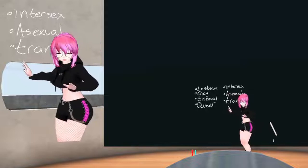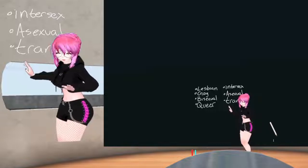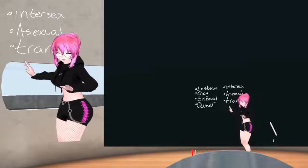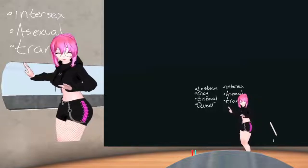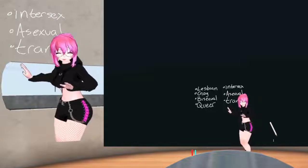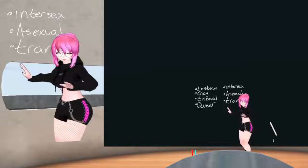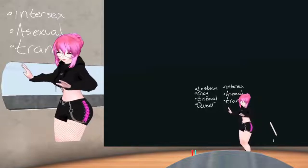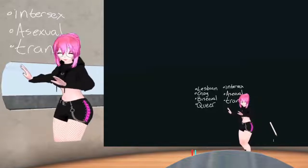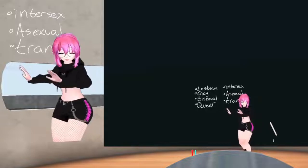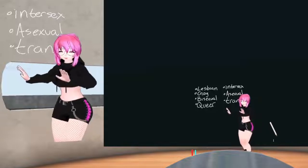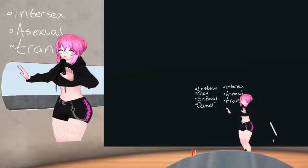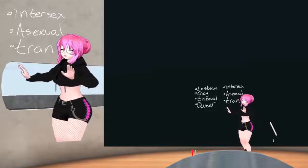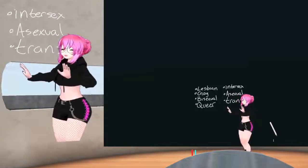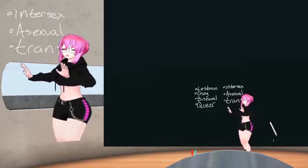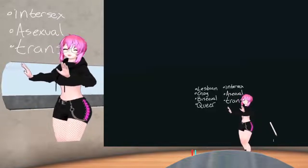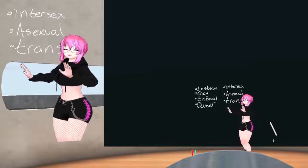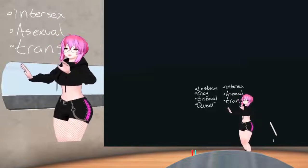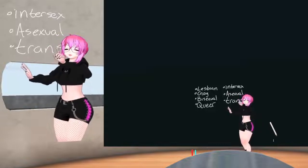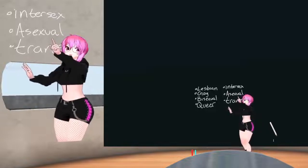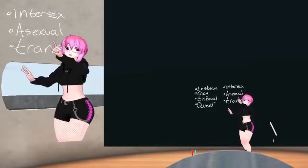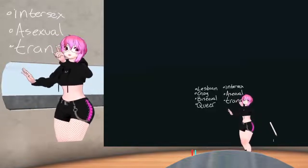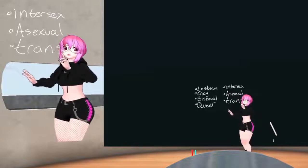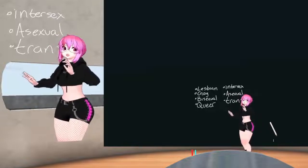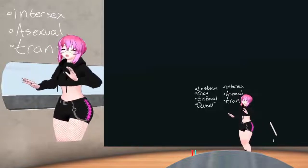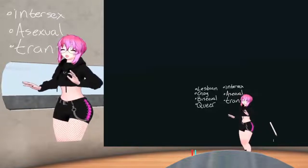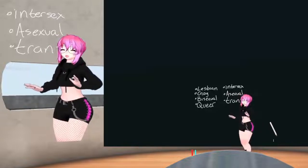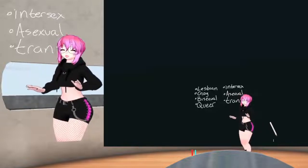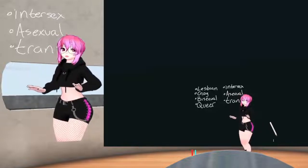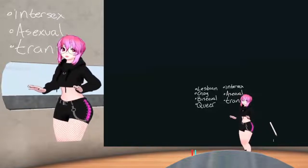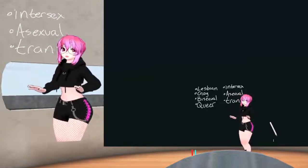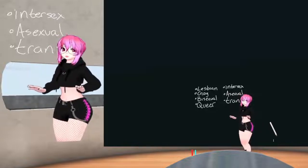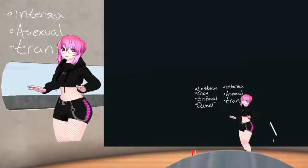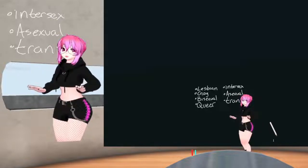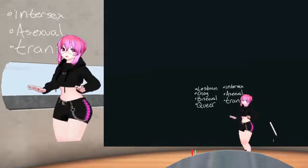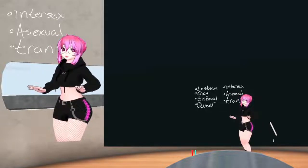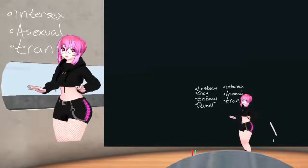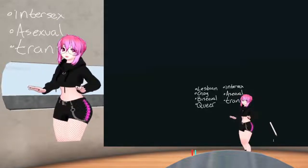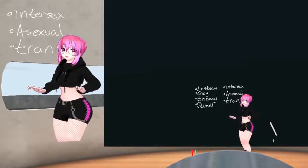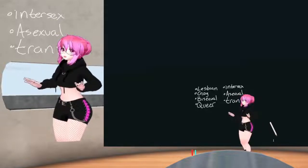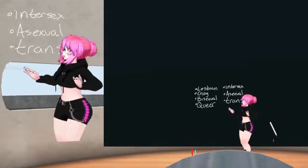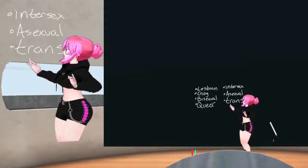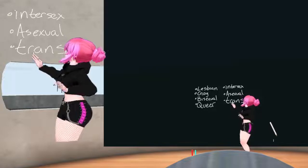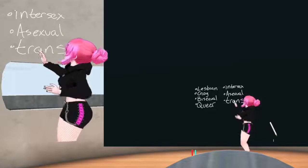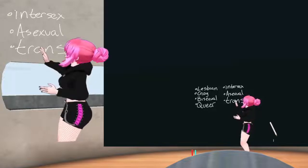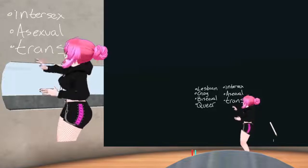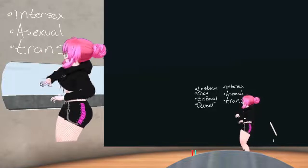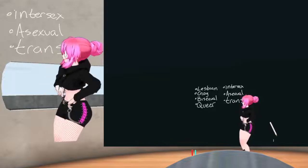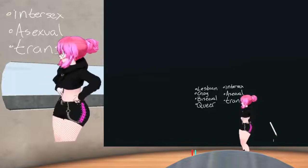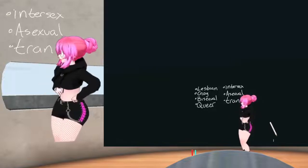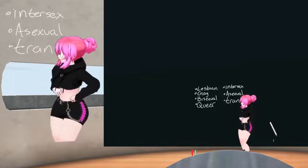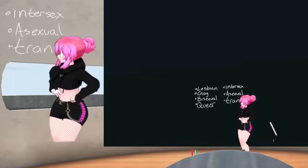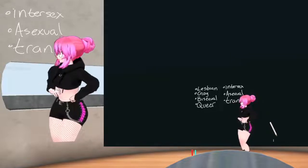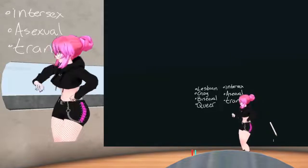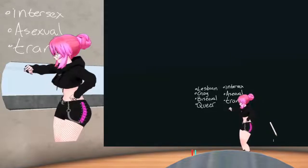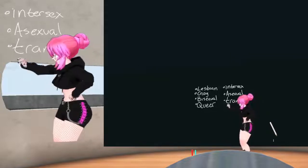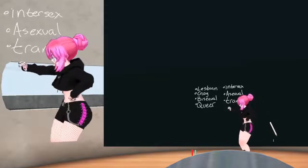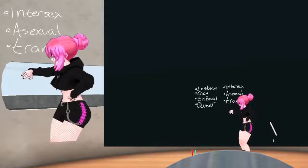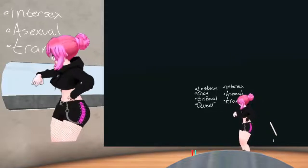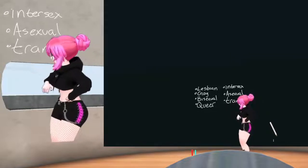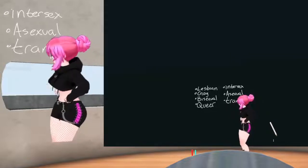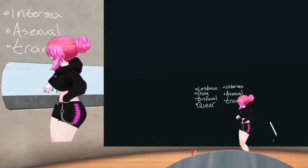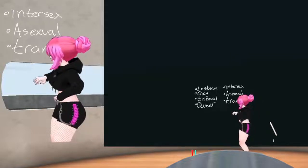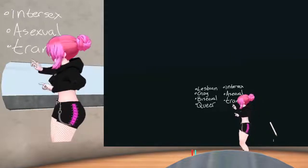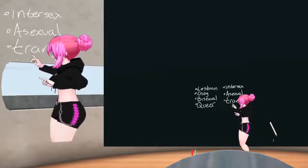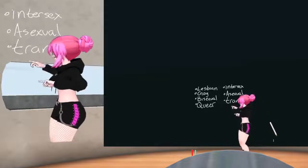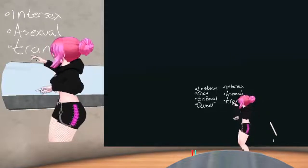what? I have a Question up here. question. Hello, yes. What is intersex even? Oh, sorry. I'm also an